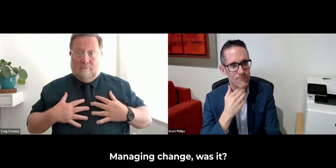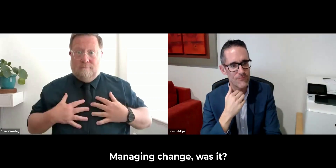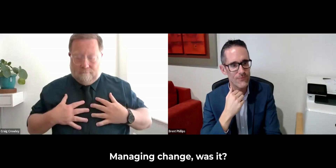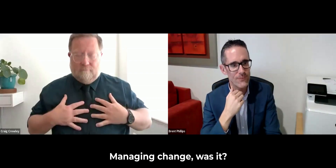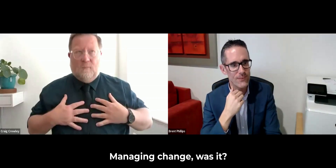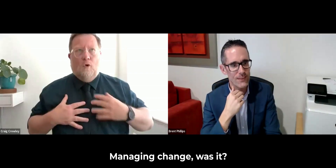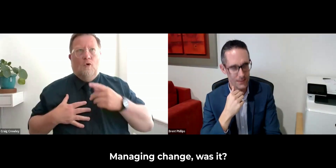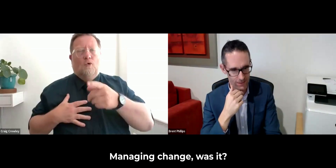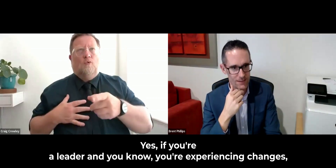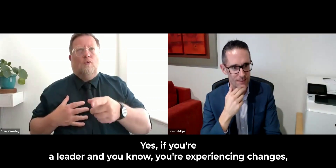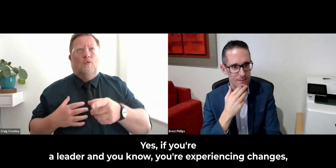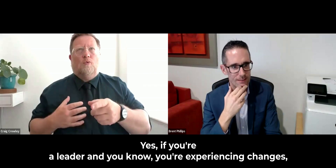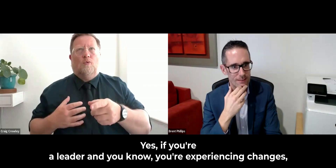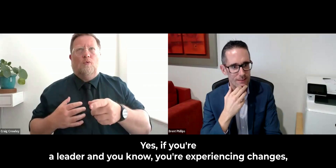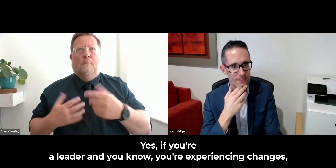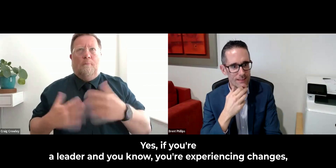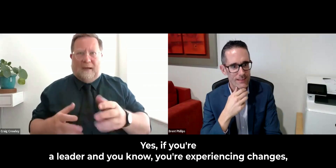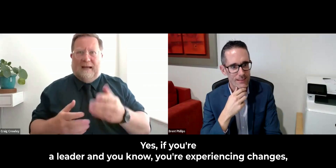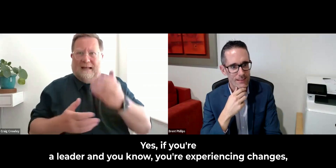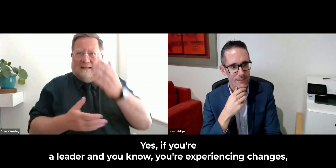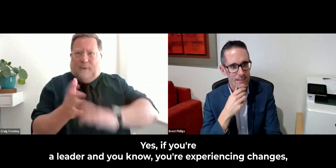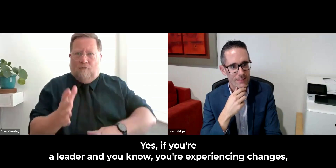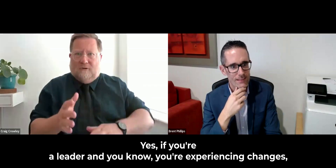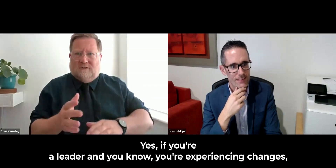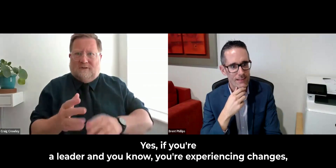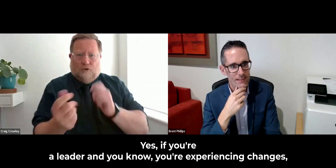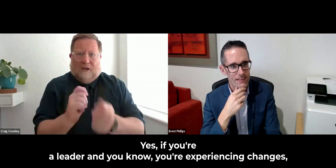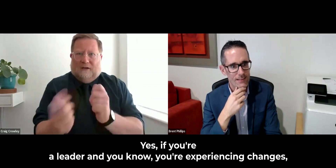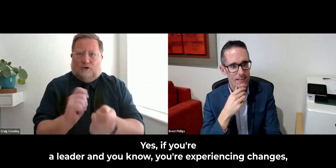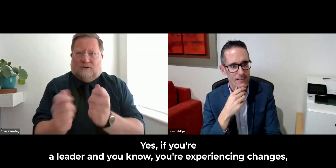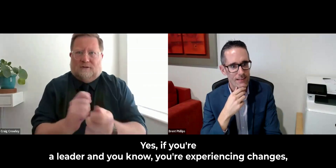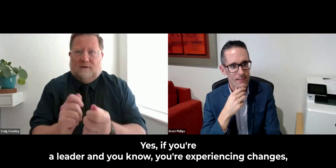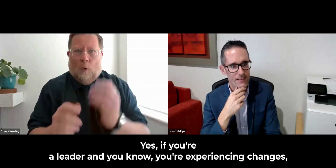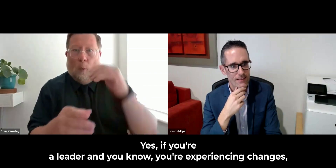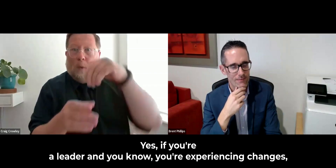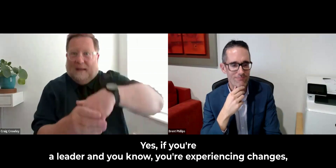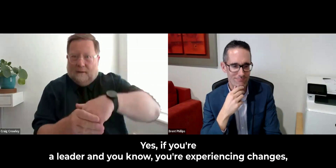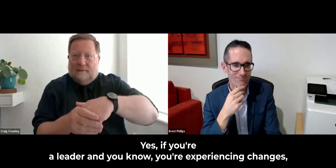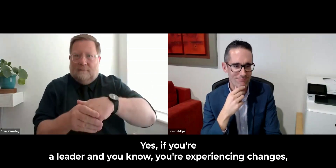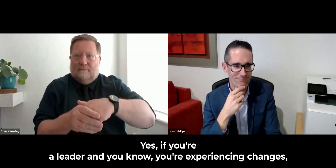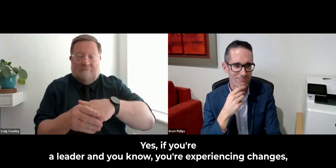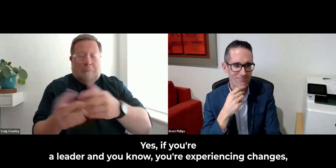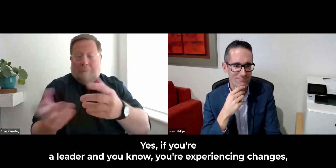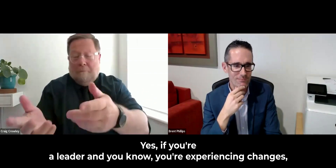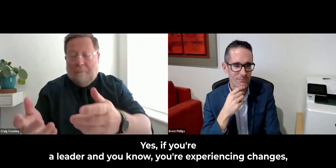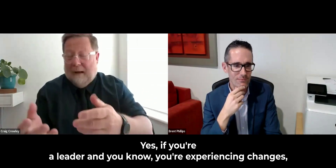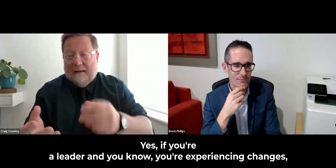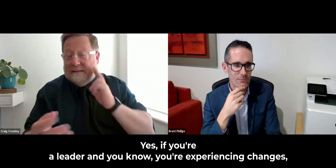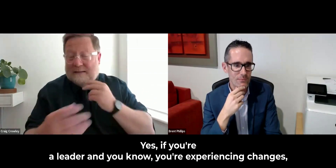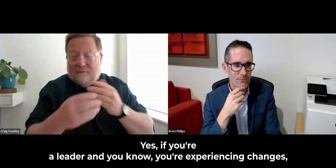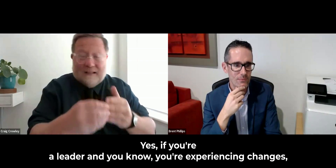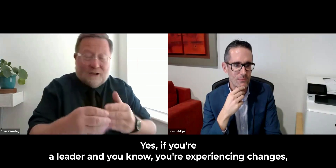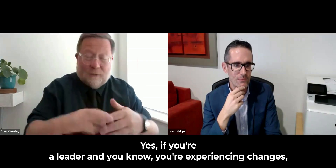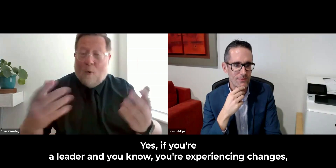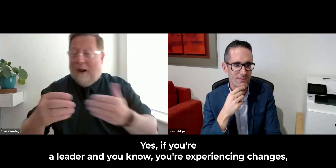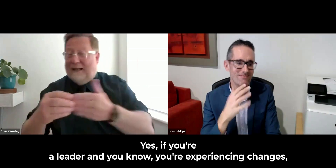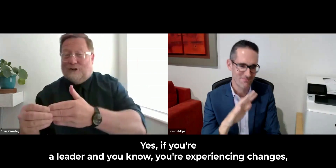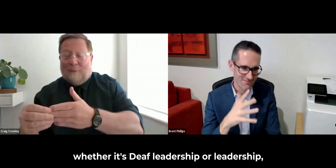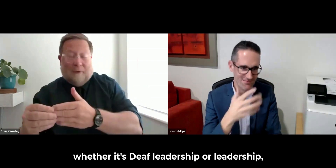it? Yeah, so if you're a leader and you're experiencing changes, whether